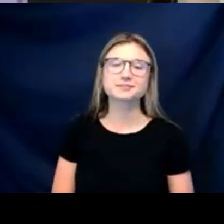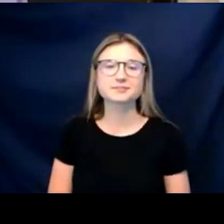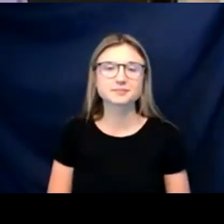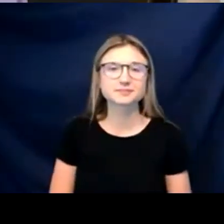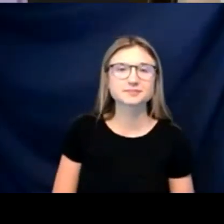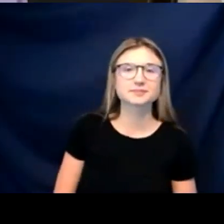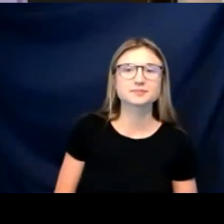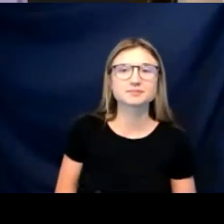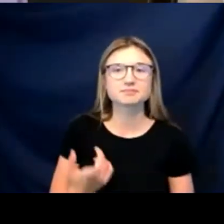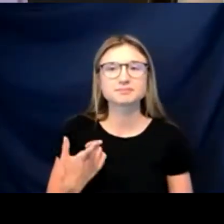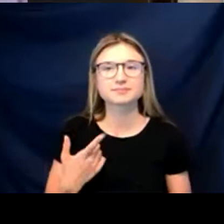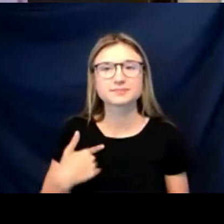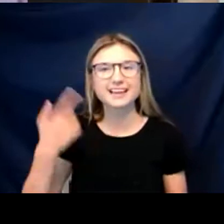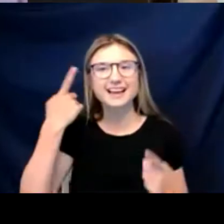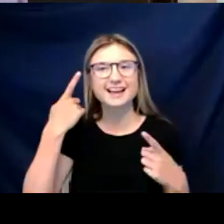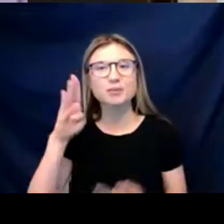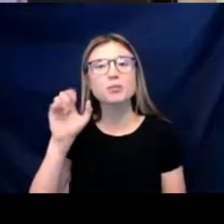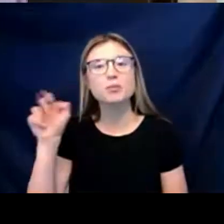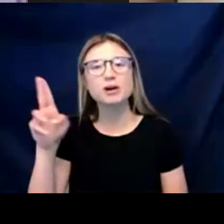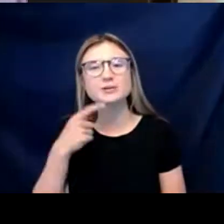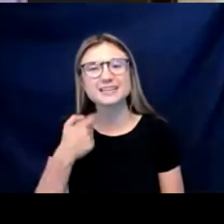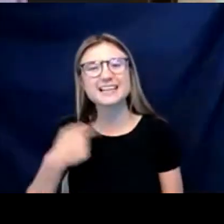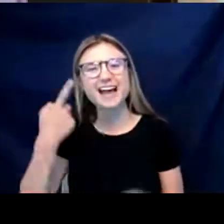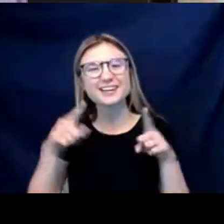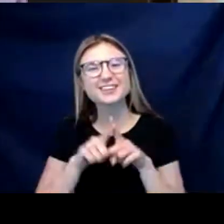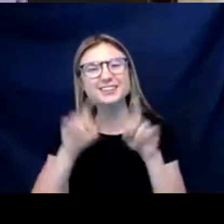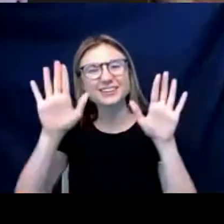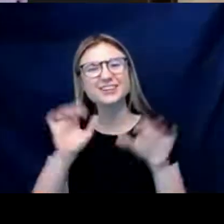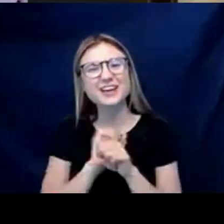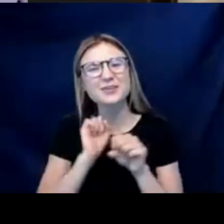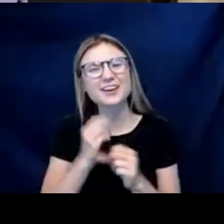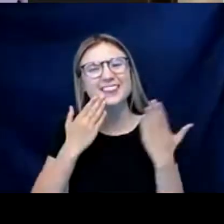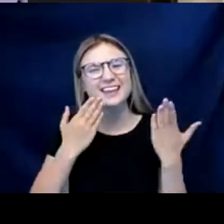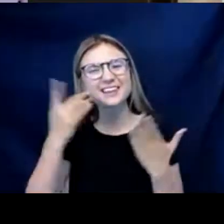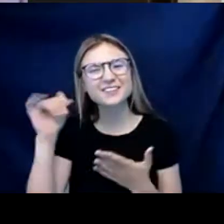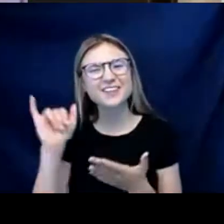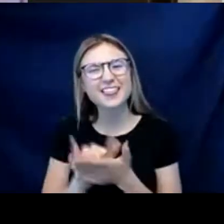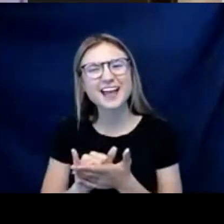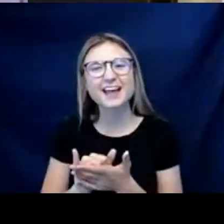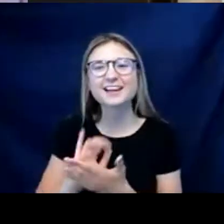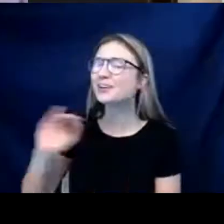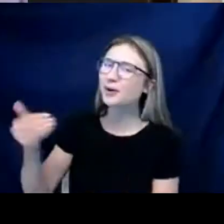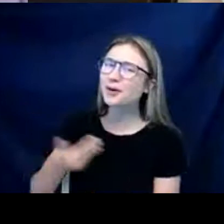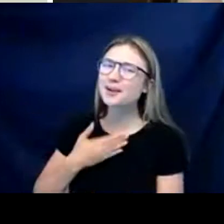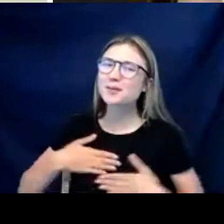I agree, Bambi. Great work. Thank you for doing that. You're more than welcome. I appreciate that.